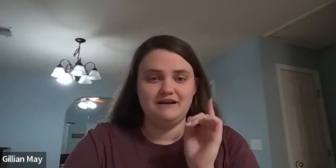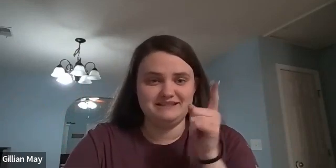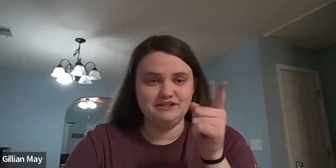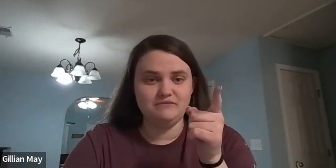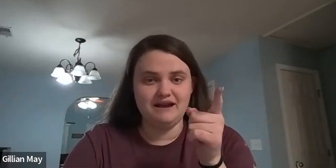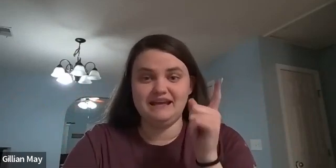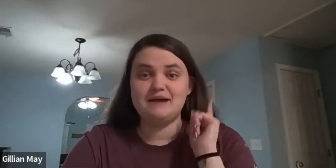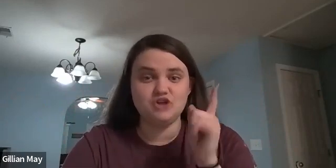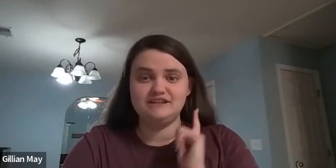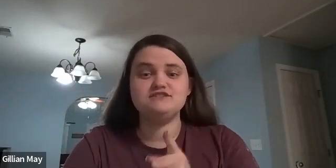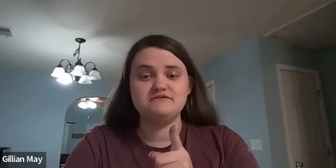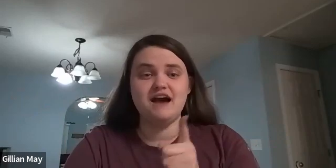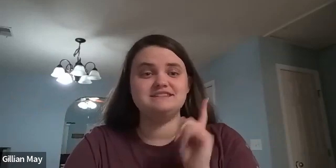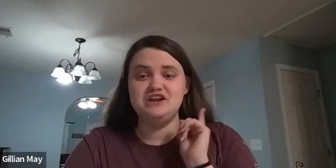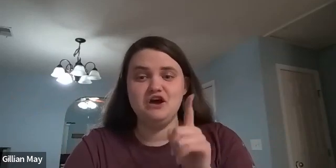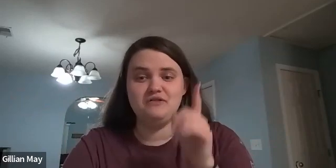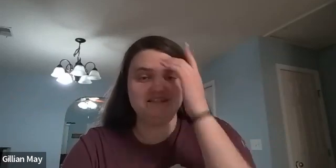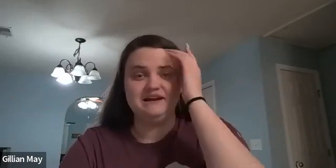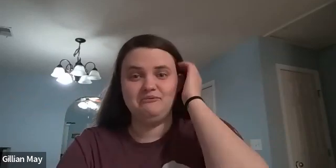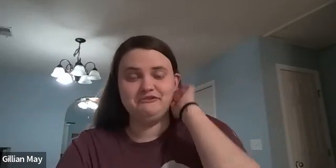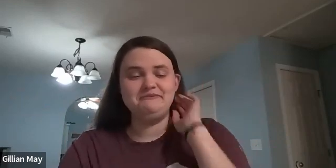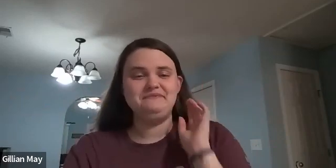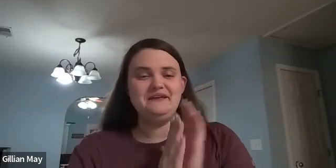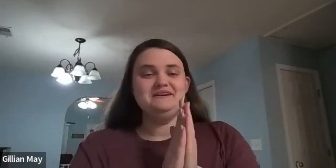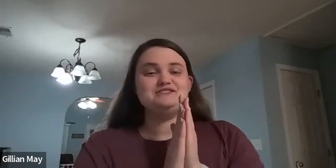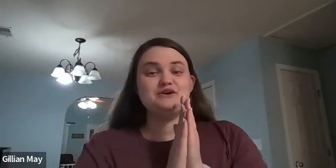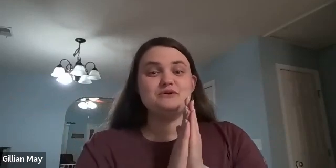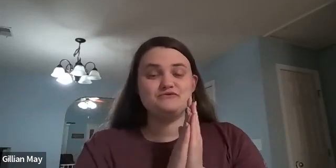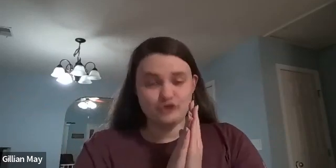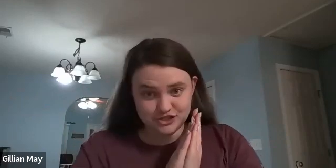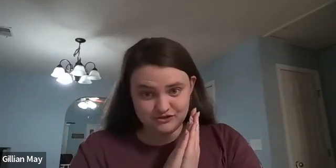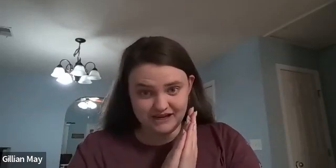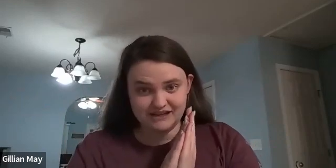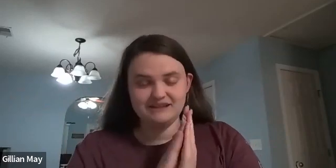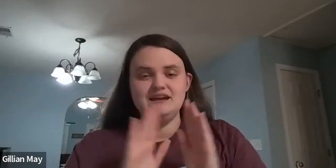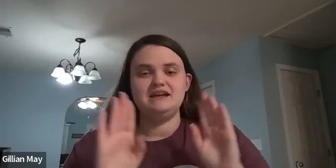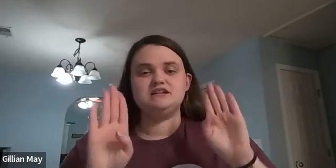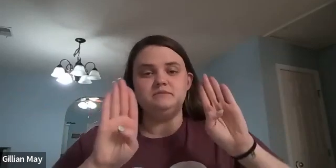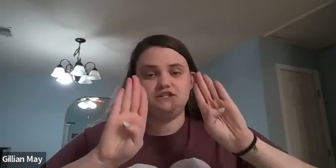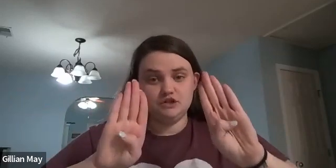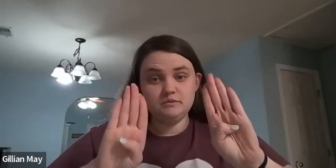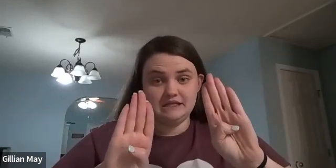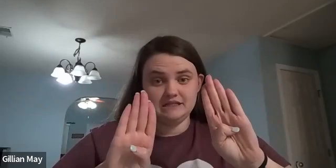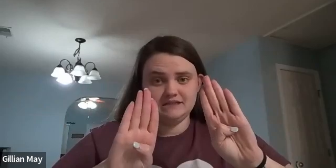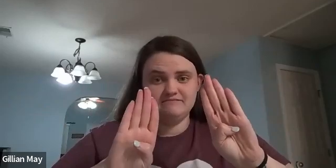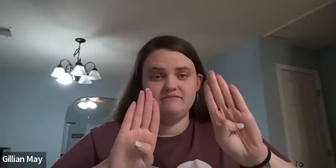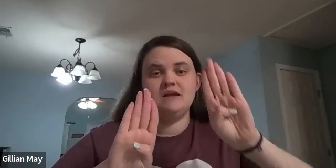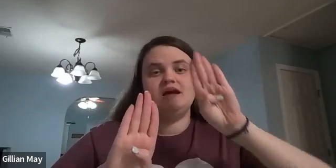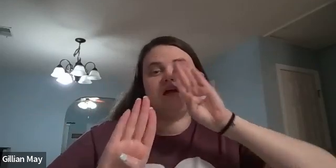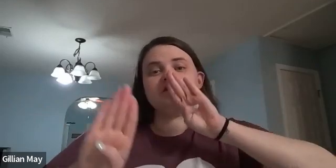see you writing and I'm talking so fast. I know that's not helpful. So frustrated is going to be 2 B's and you're going